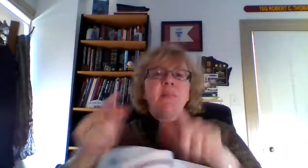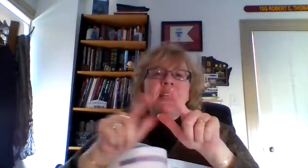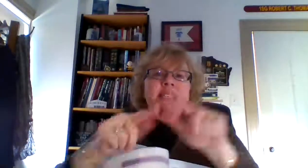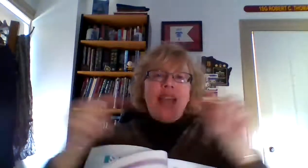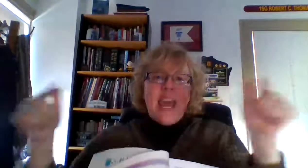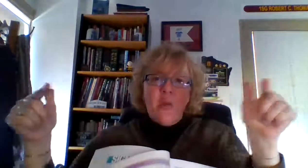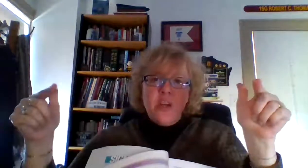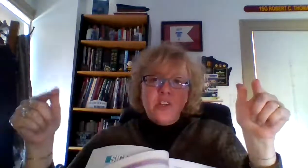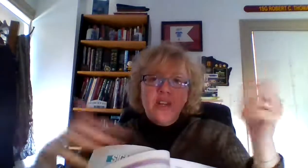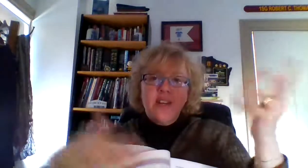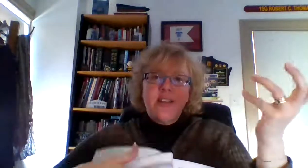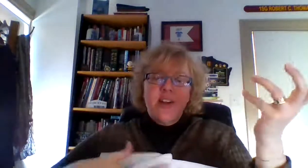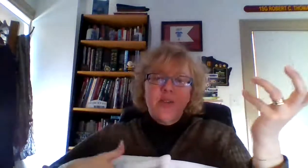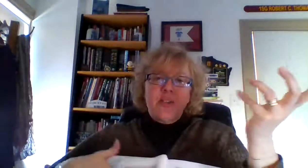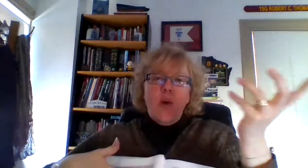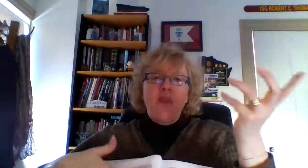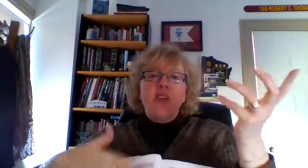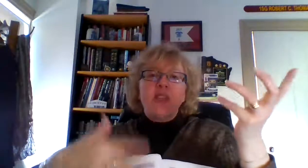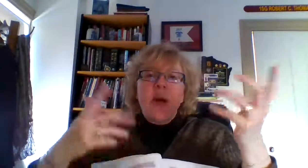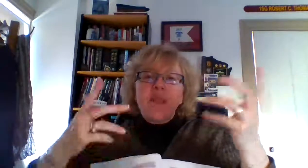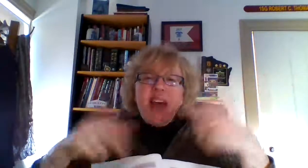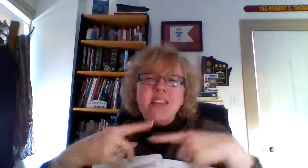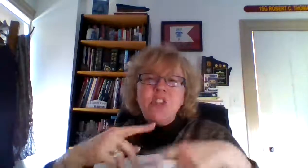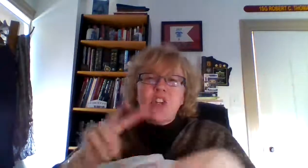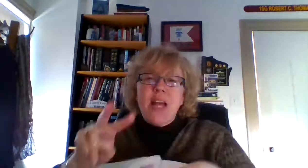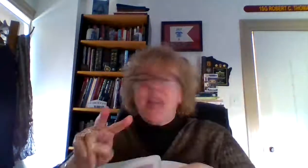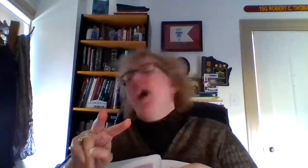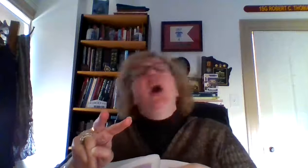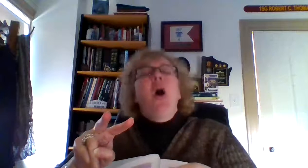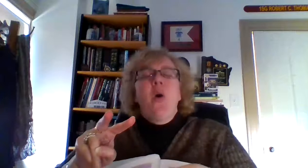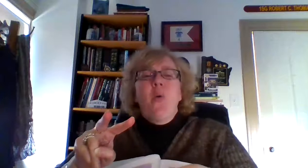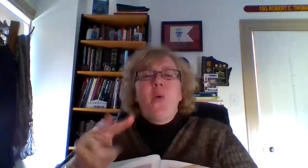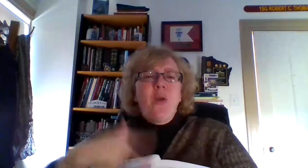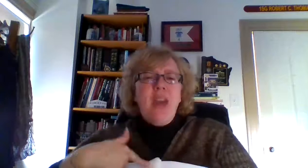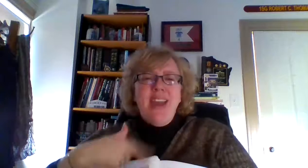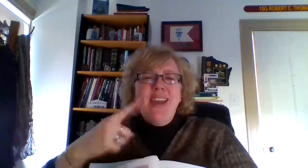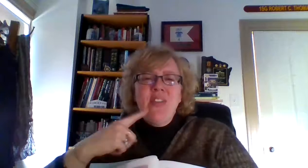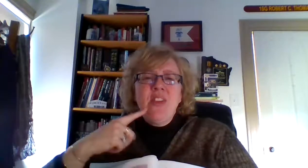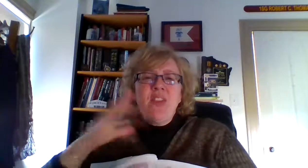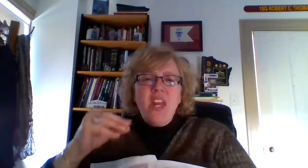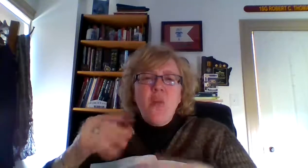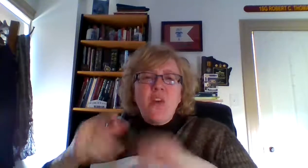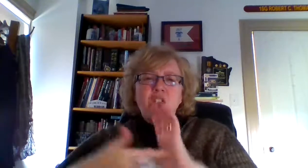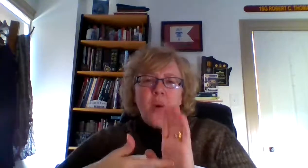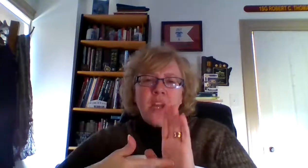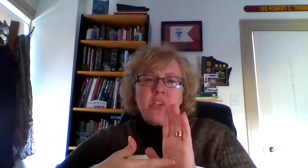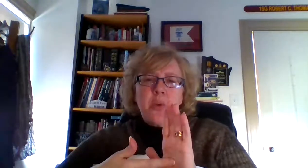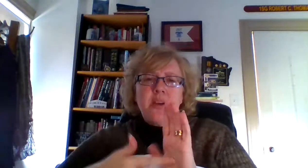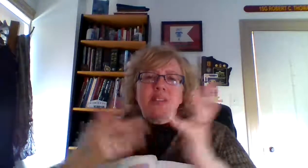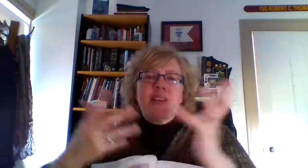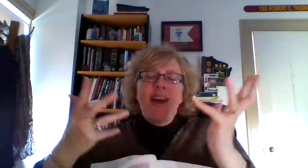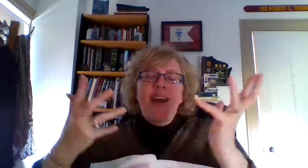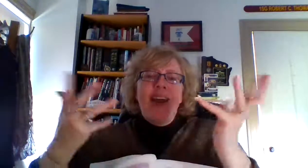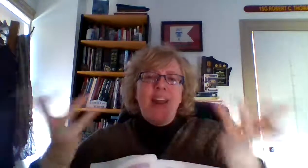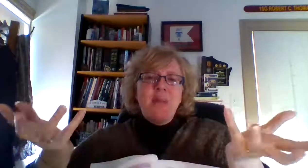means language, so if there's some signs that you're like, okay, in the video, they're showing it to us, and I'm kind